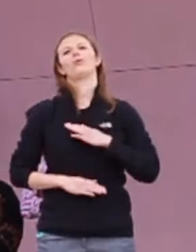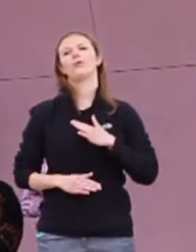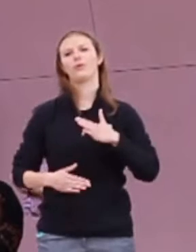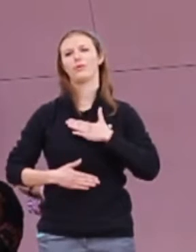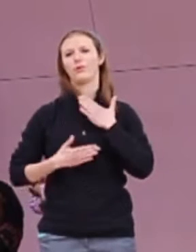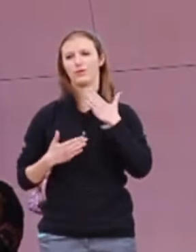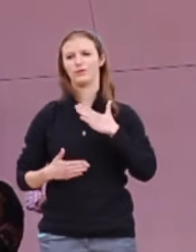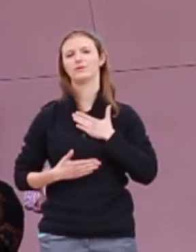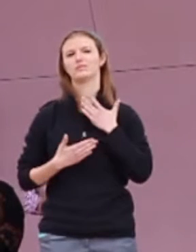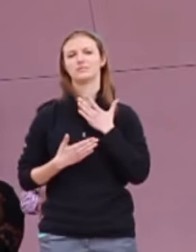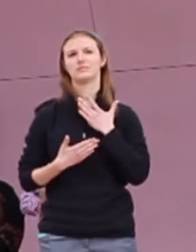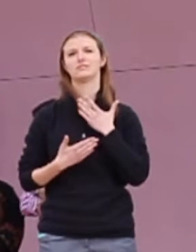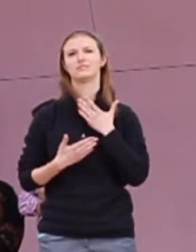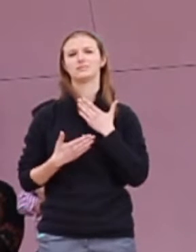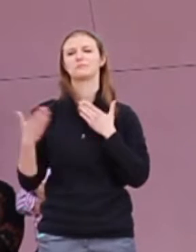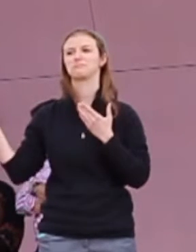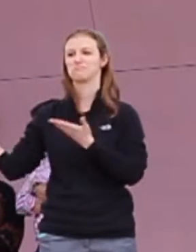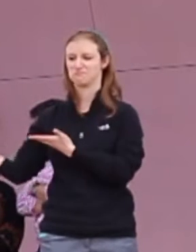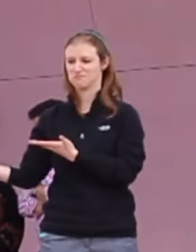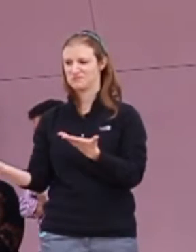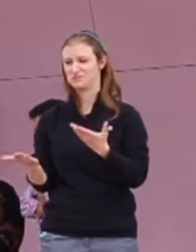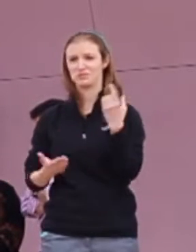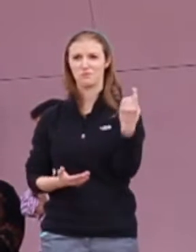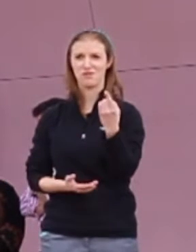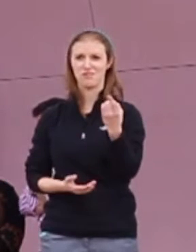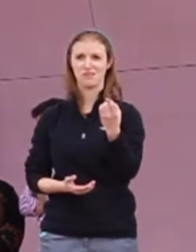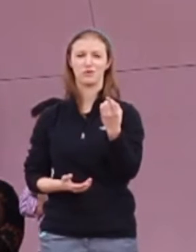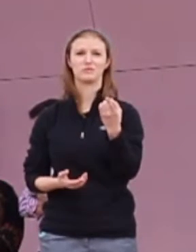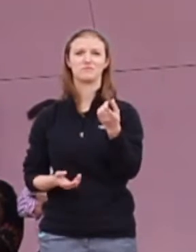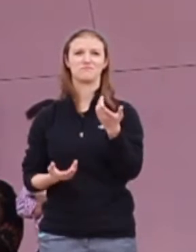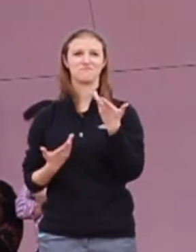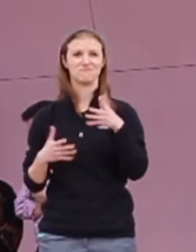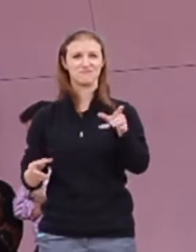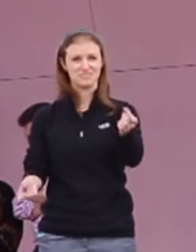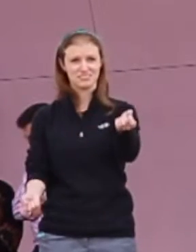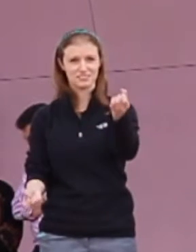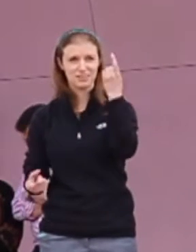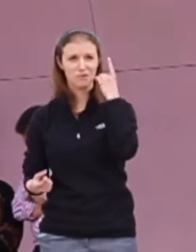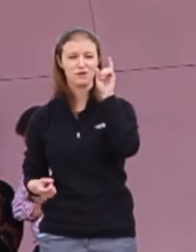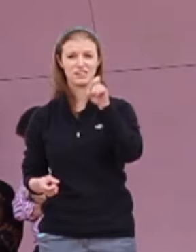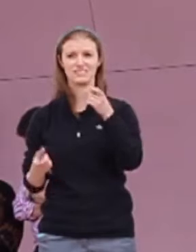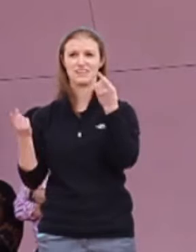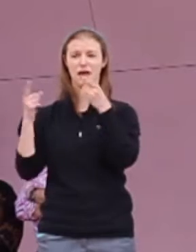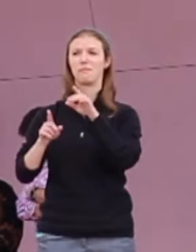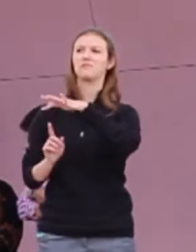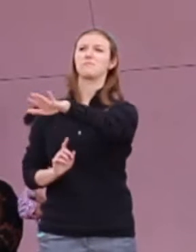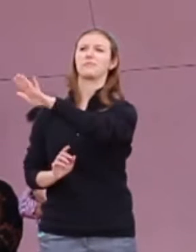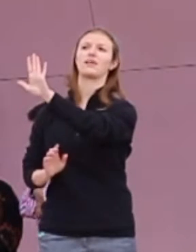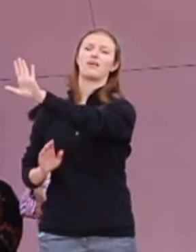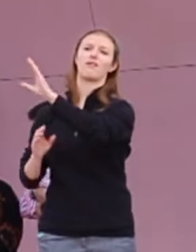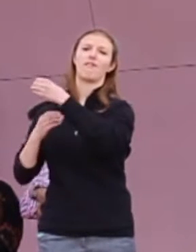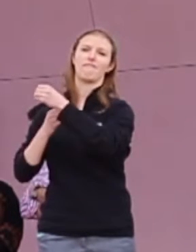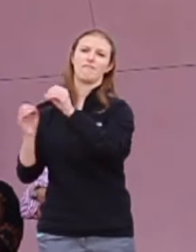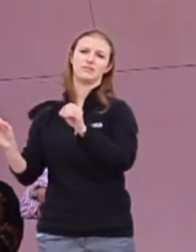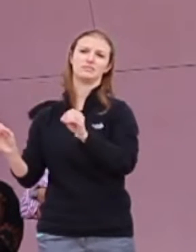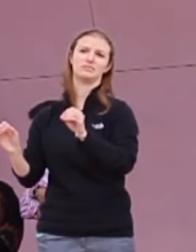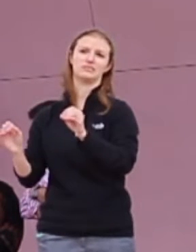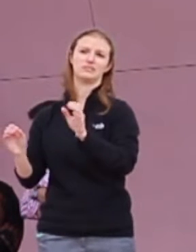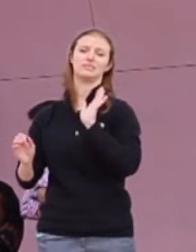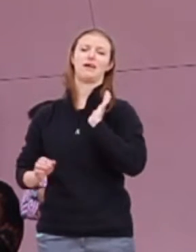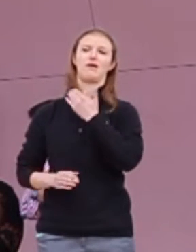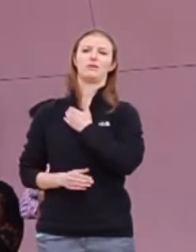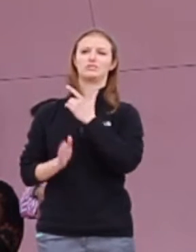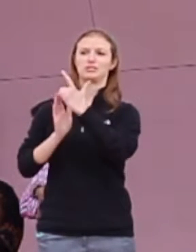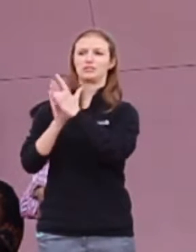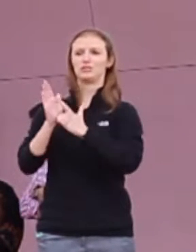pleased to bring to you someone who understands what needs to happen in that office, our own District